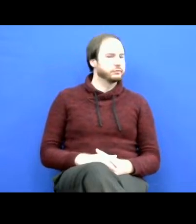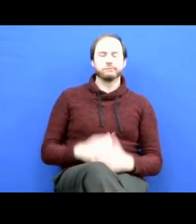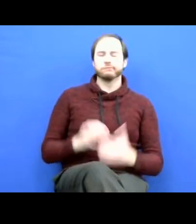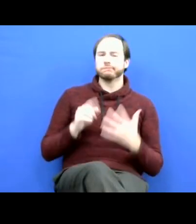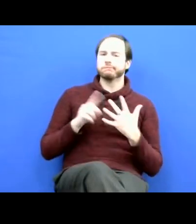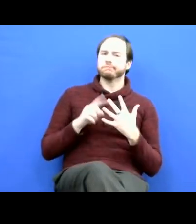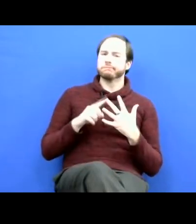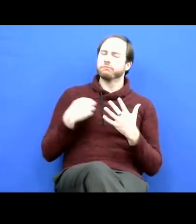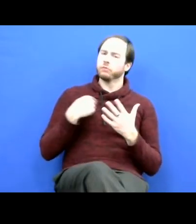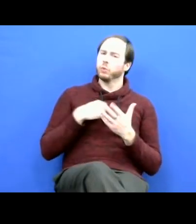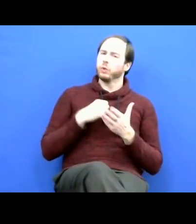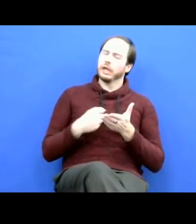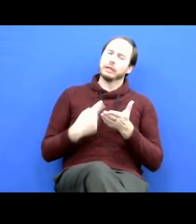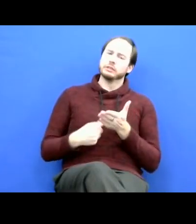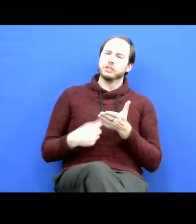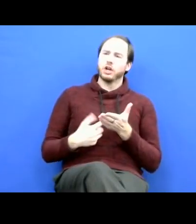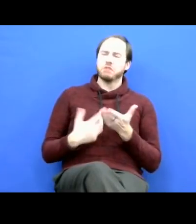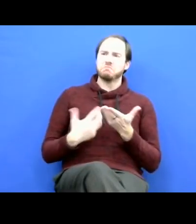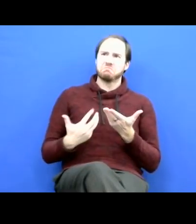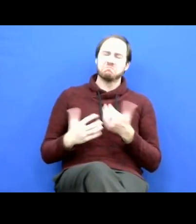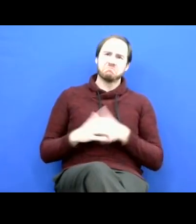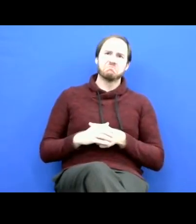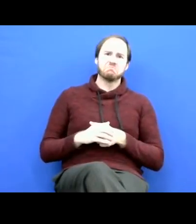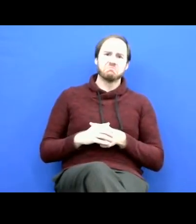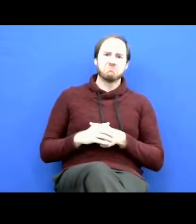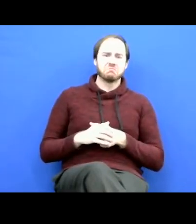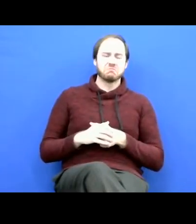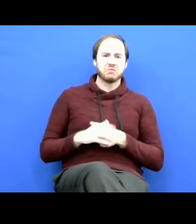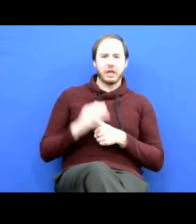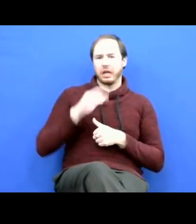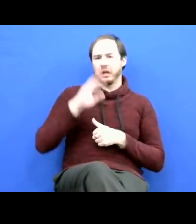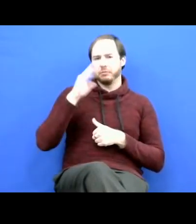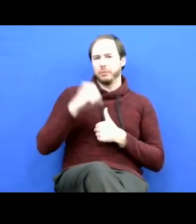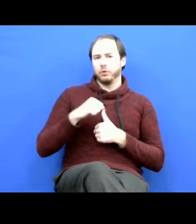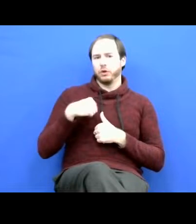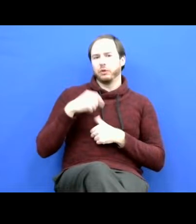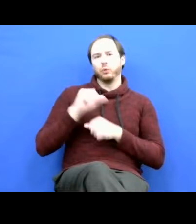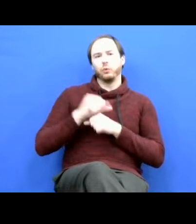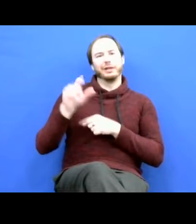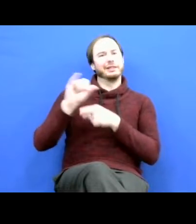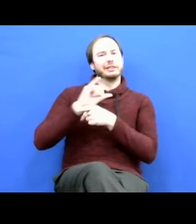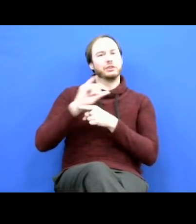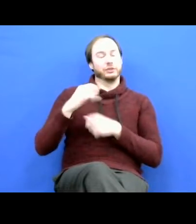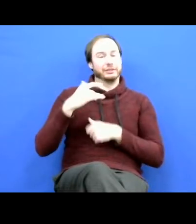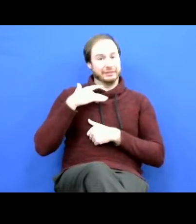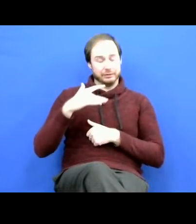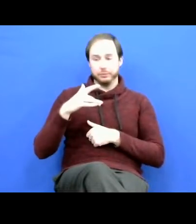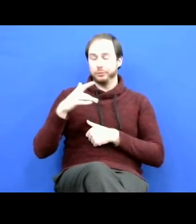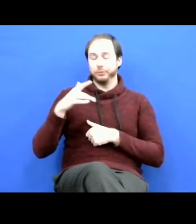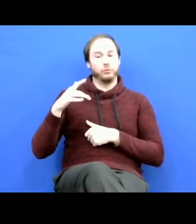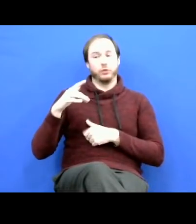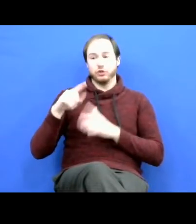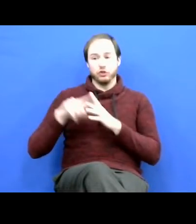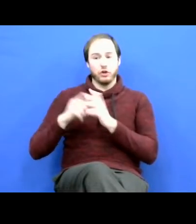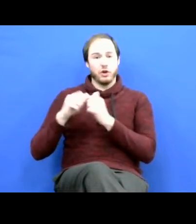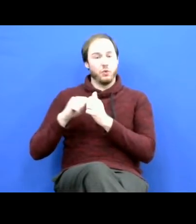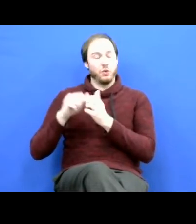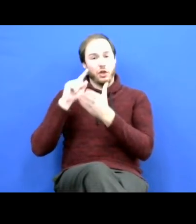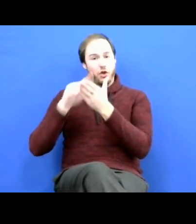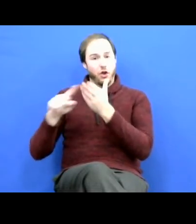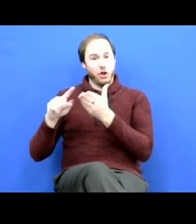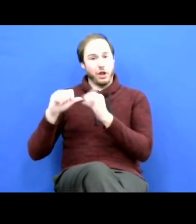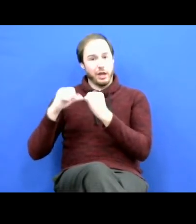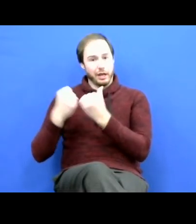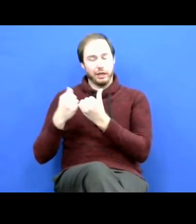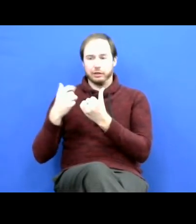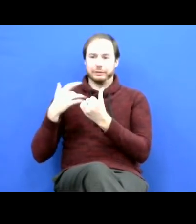can discuss that, but like I said, and I know this too from when I was in industry. You're stuck with a firm unless there were issues